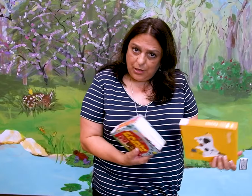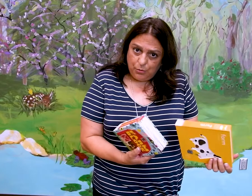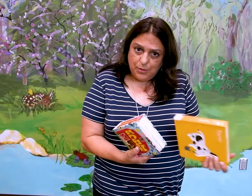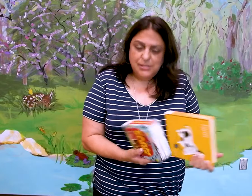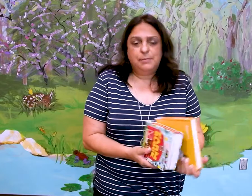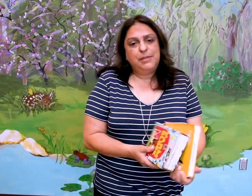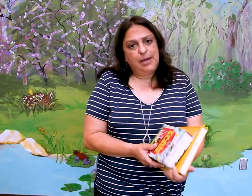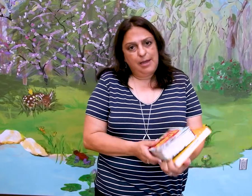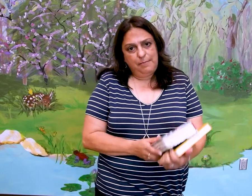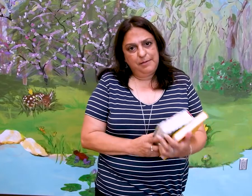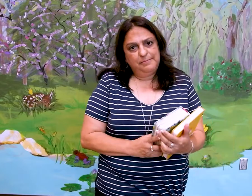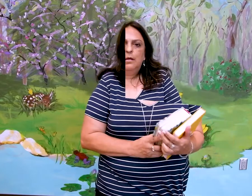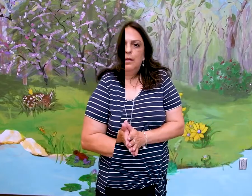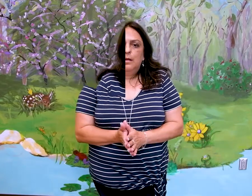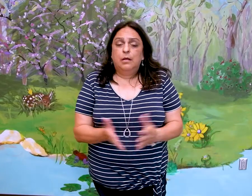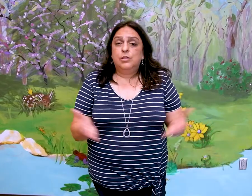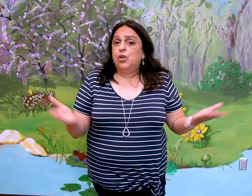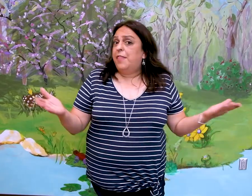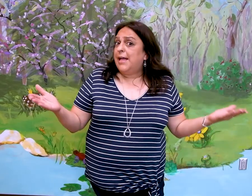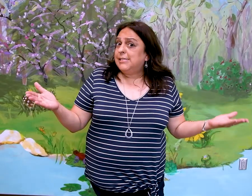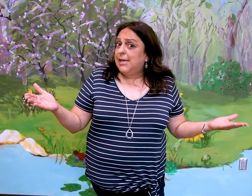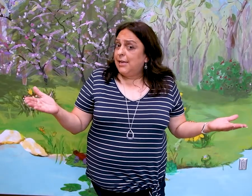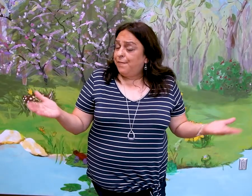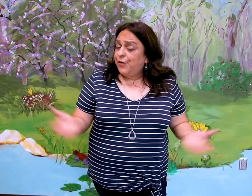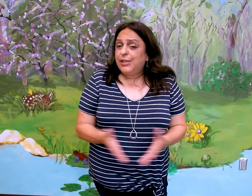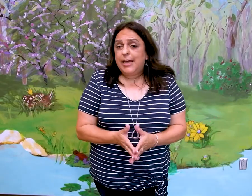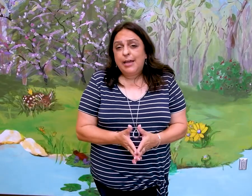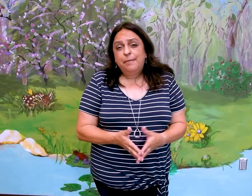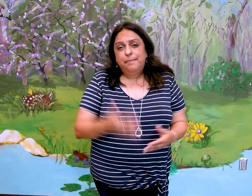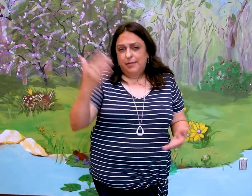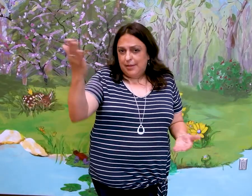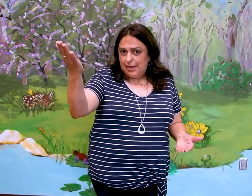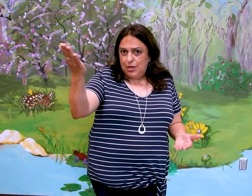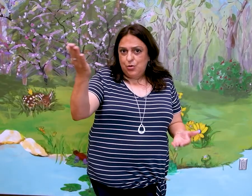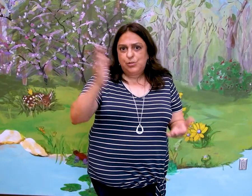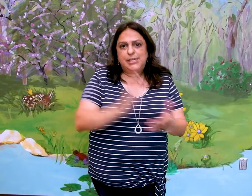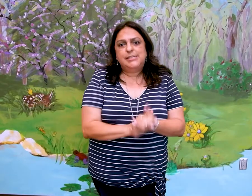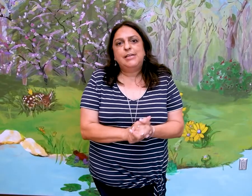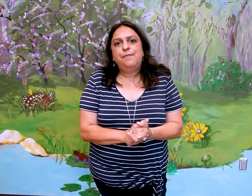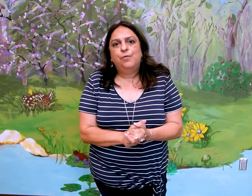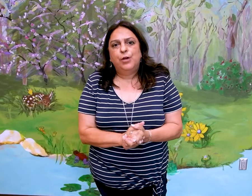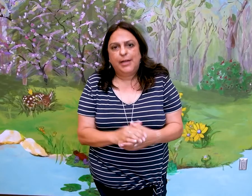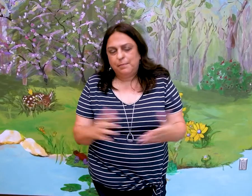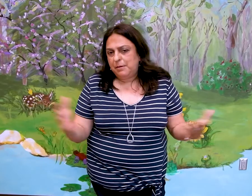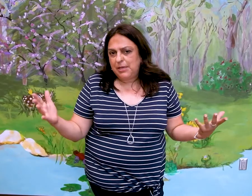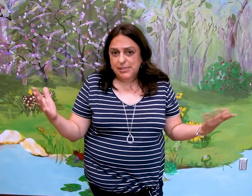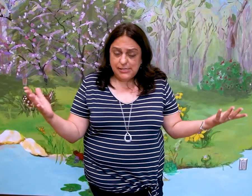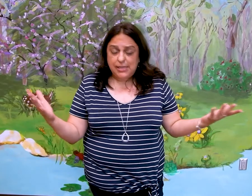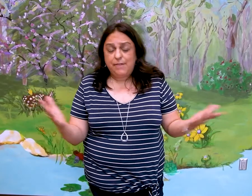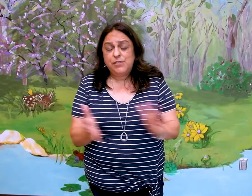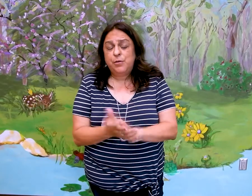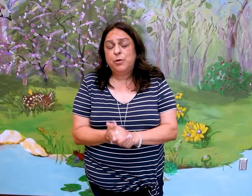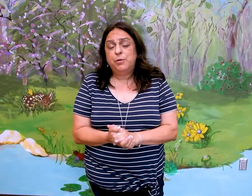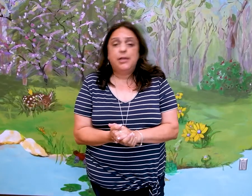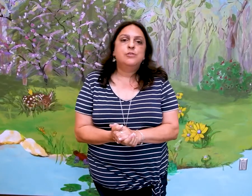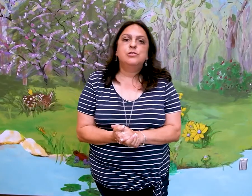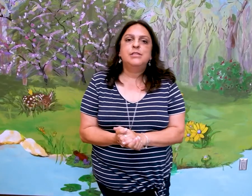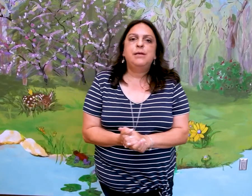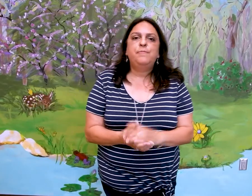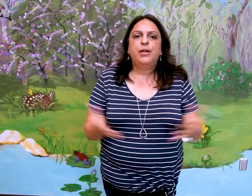ones sometime. So that's it for today. Thank you, Jesse, for helping me, Jesse Davies from Communications Team, for helping